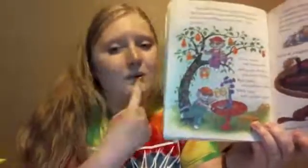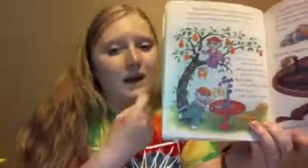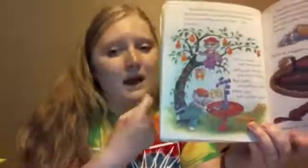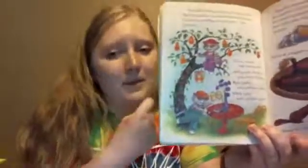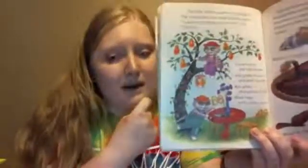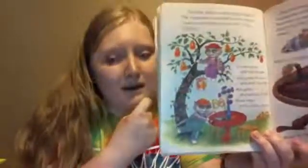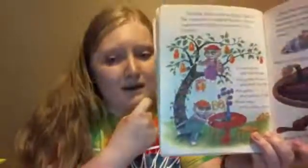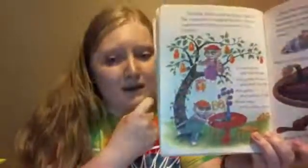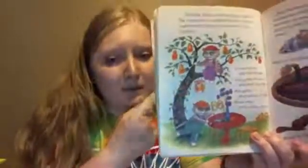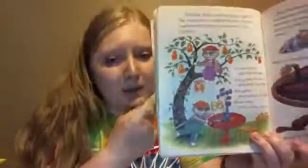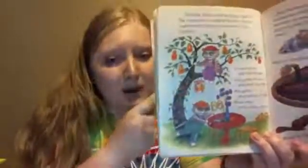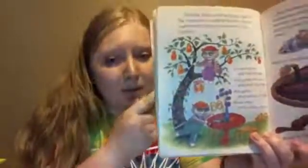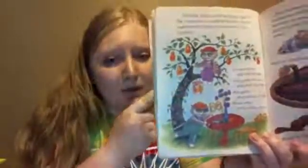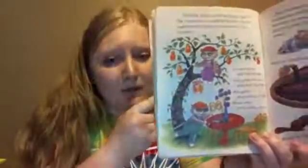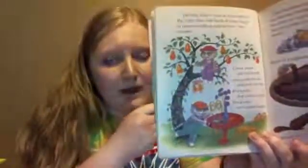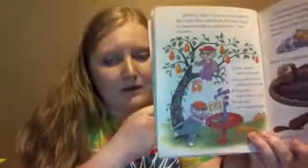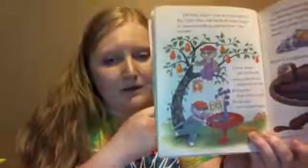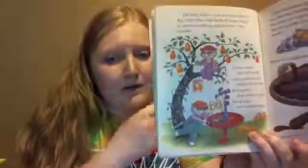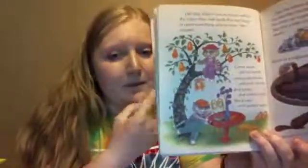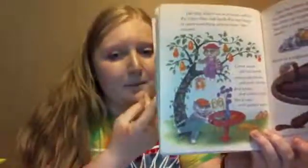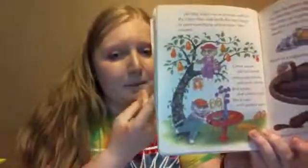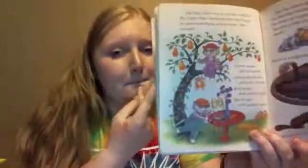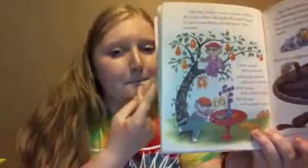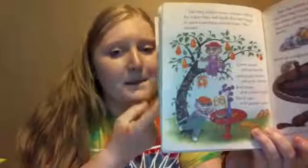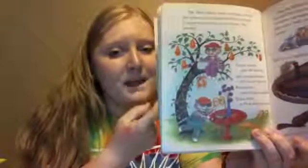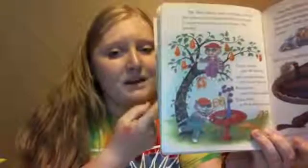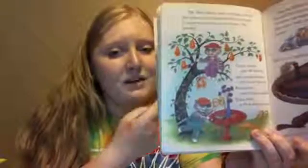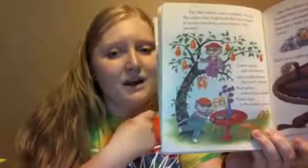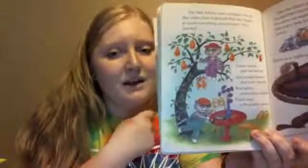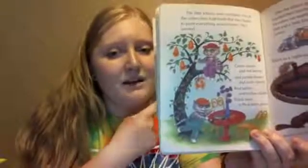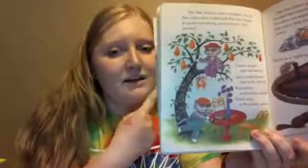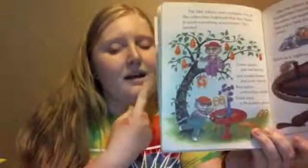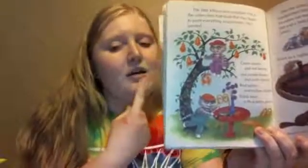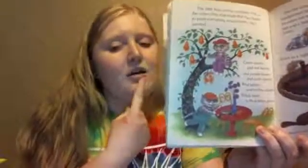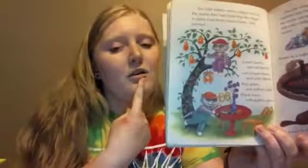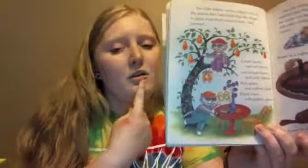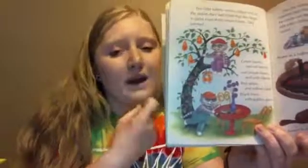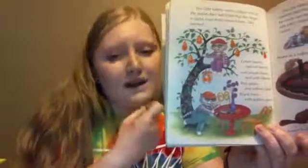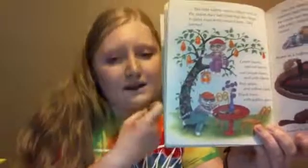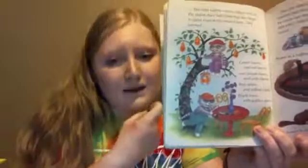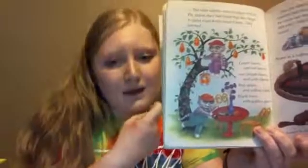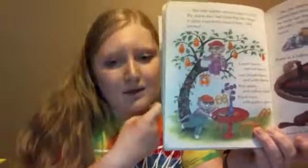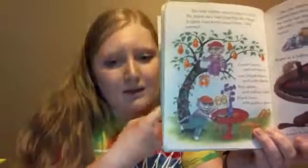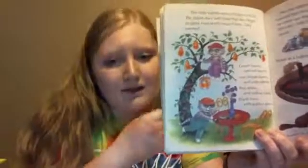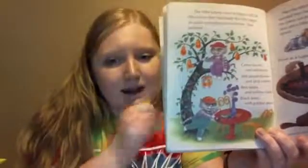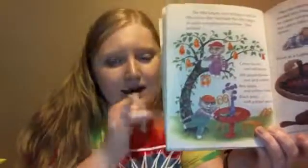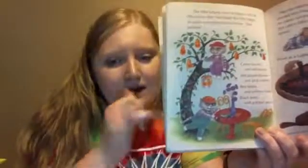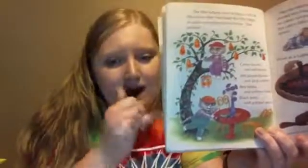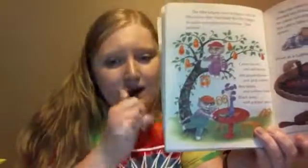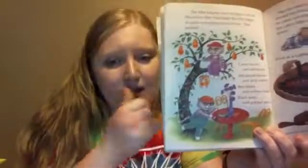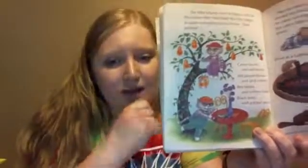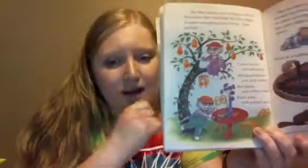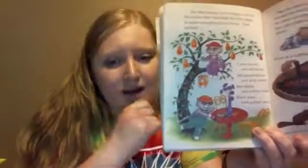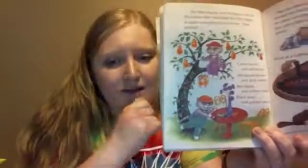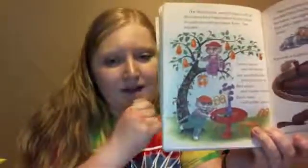red berries and purple flowers and pink cherries. Red tables and yellow chairs.